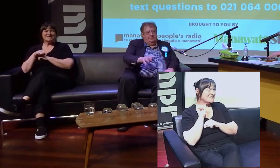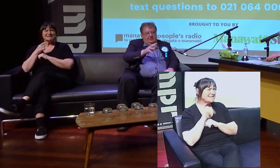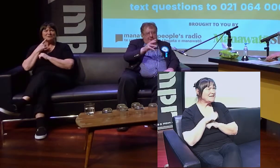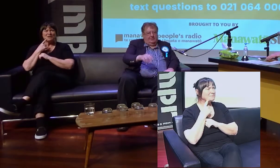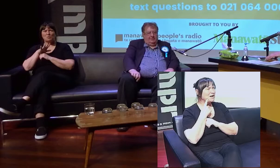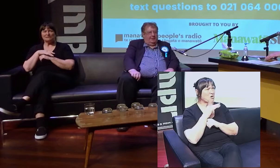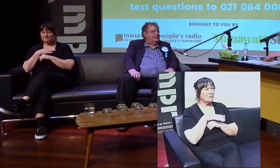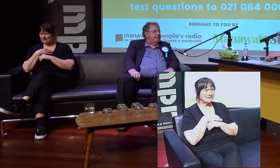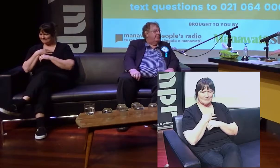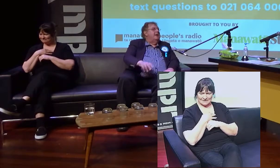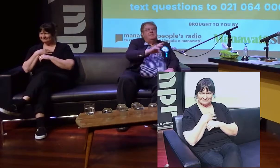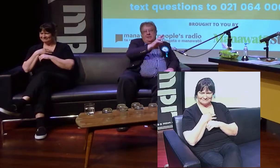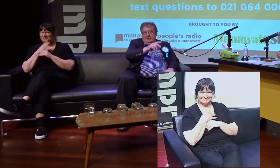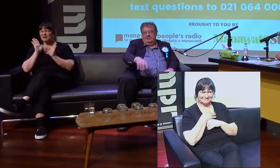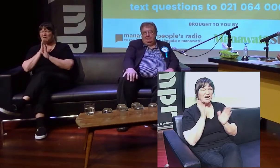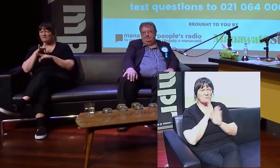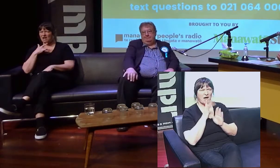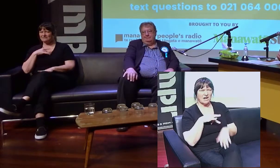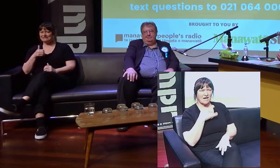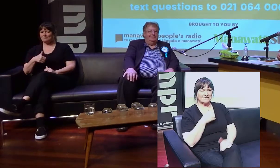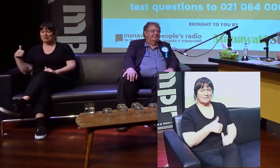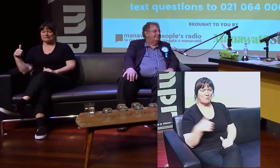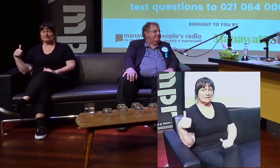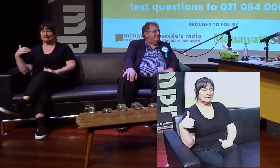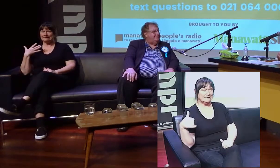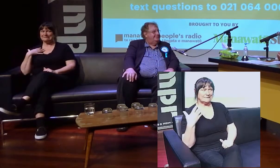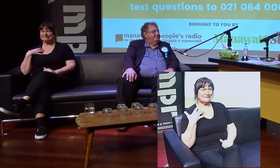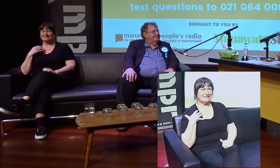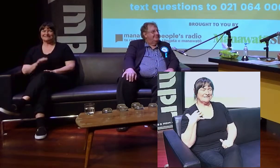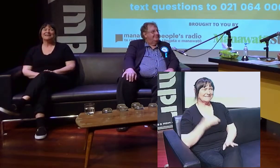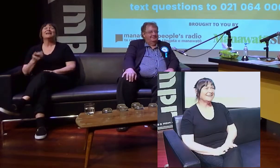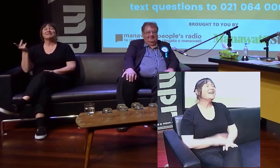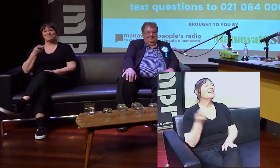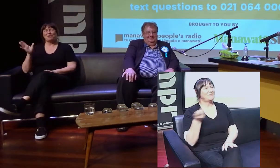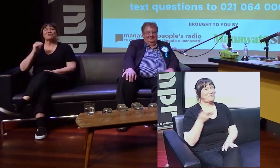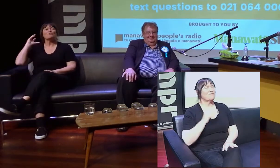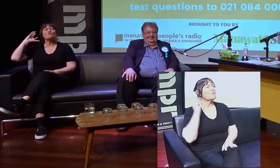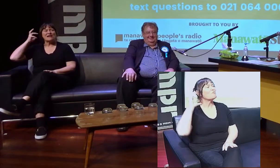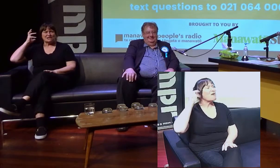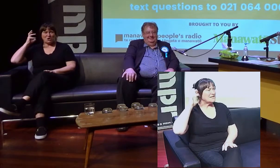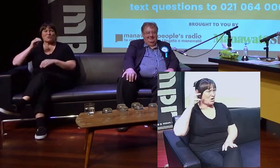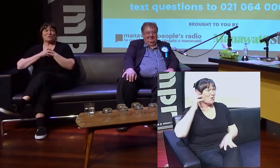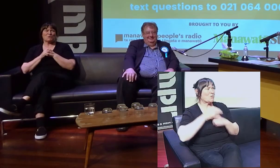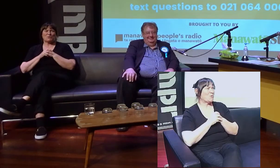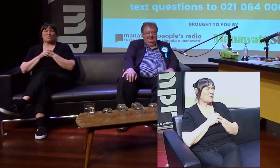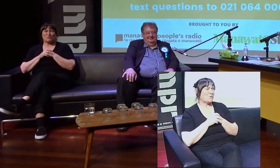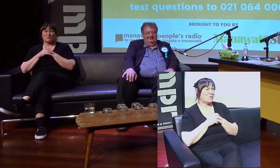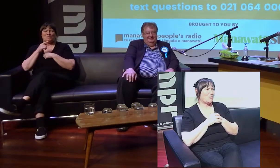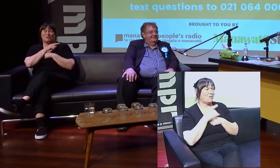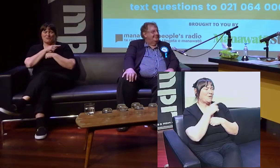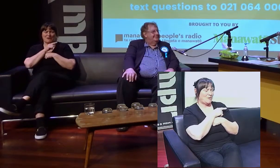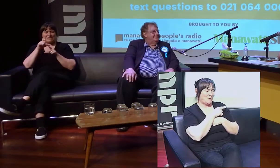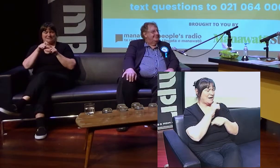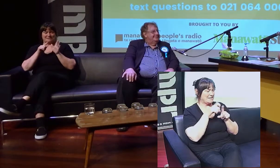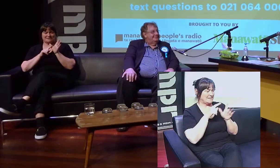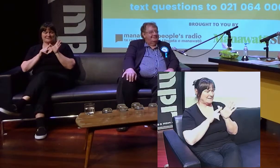keep the private lives out of it. No, I'm just kidding. We're both radio people, and David has featured on NPR in